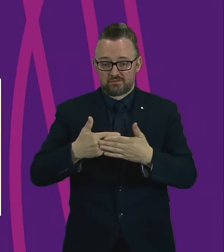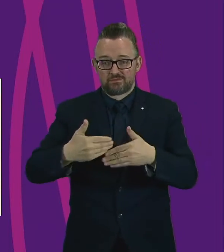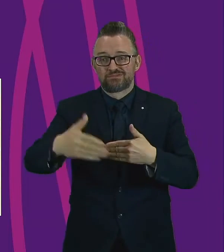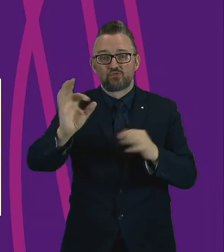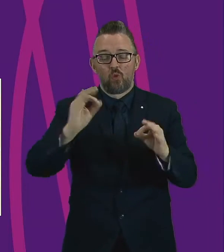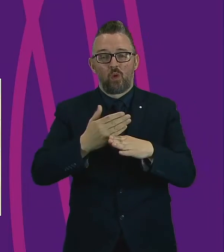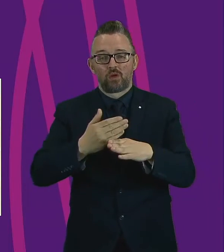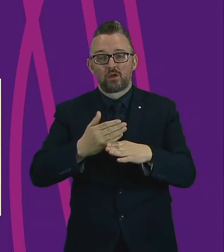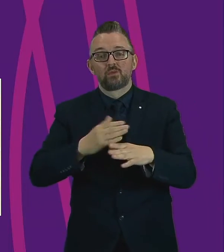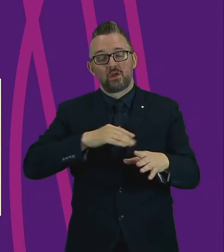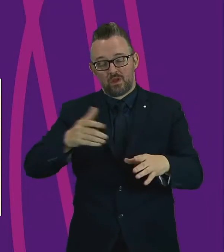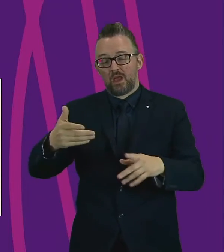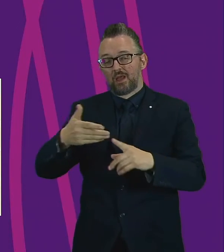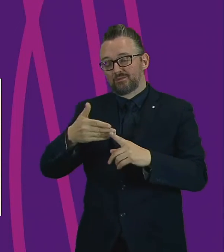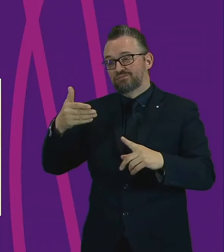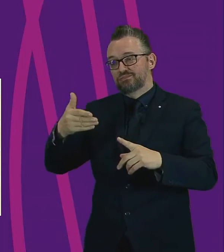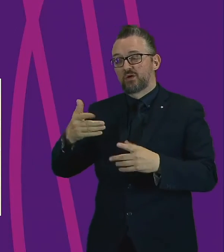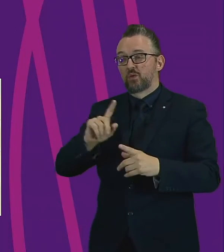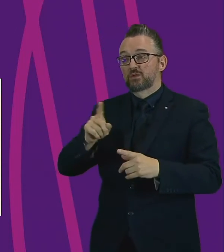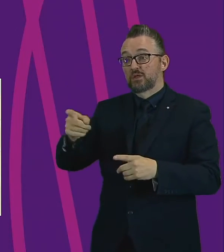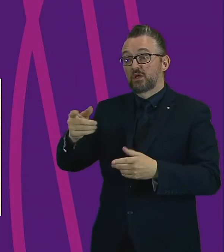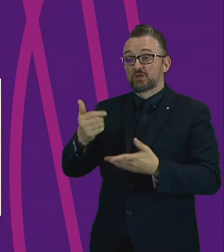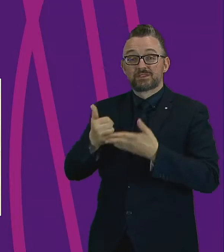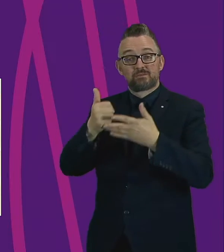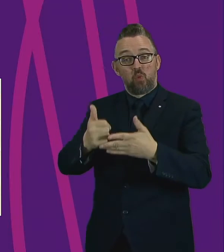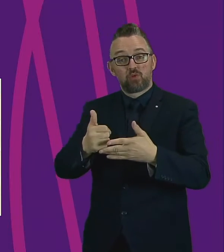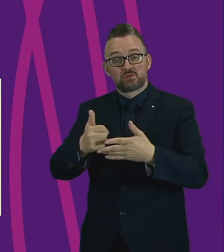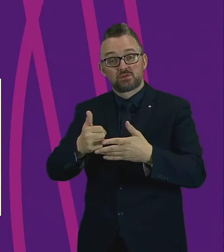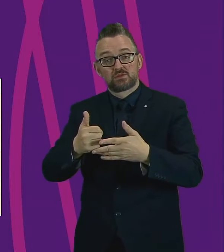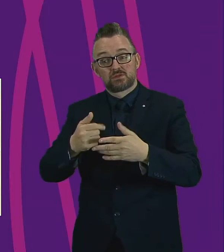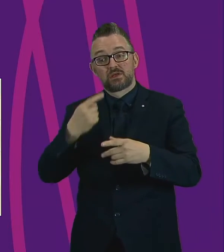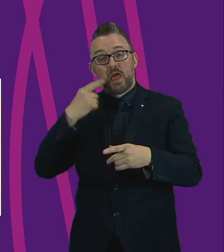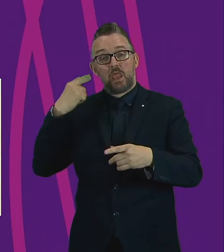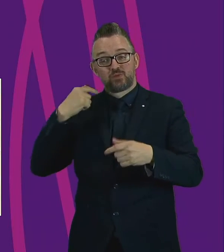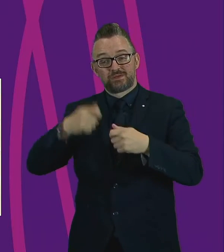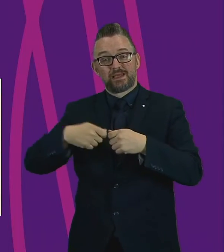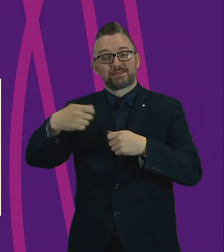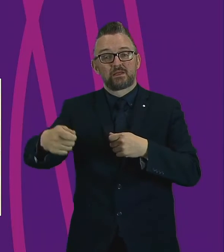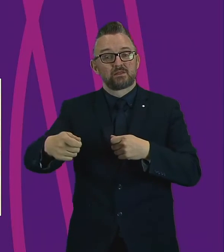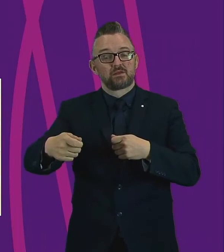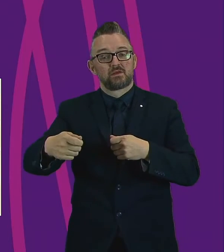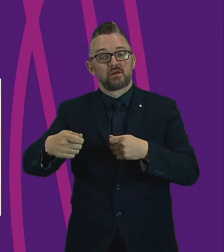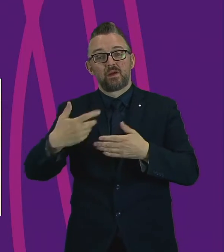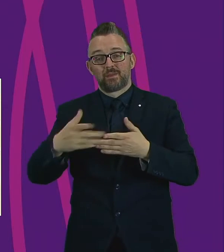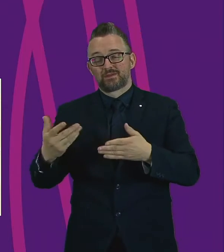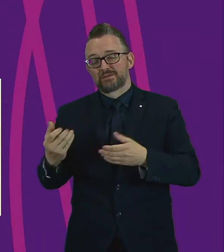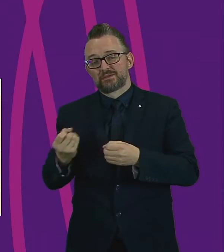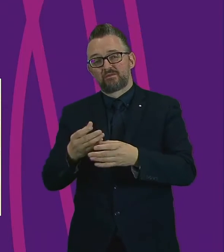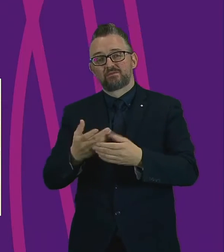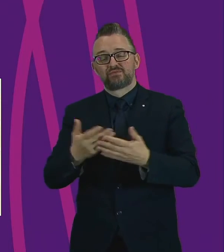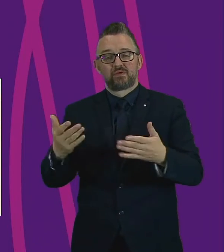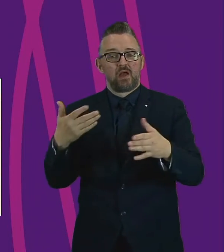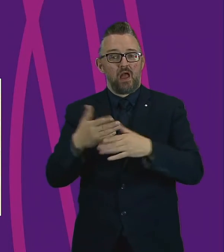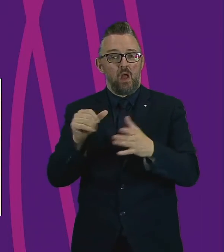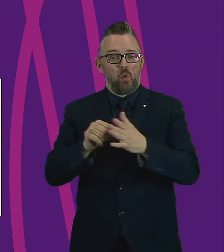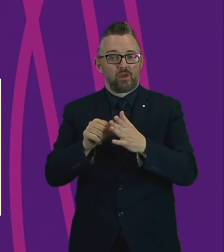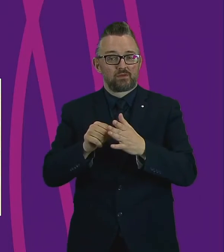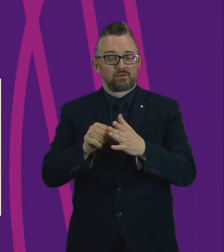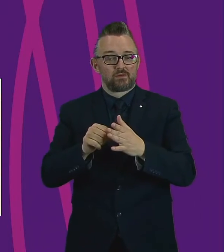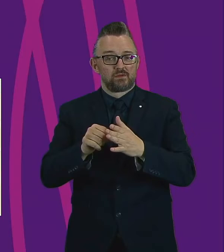pleased to acknowledge the self-employed support scheme extended only last week, which has delivered support to hard-working